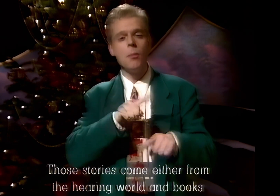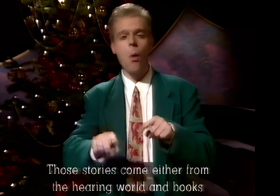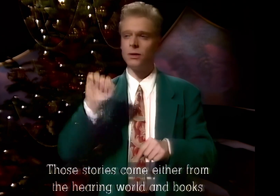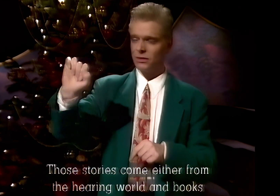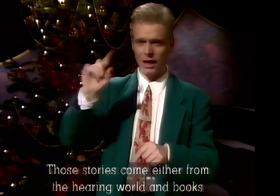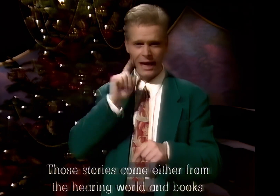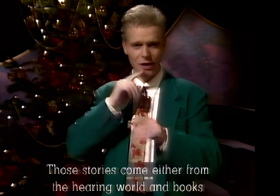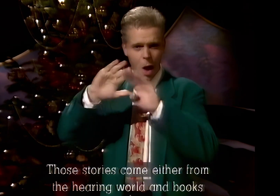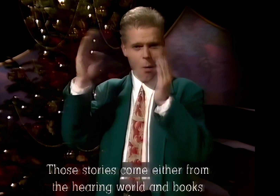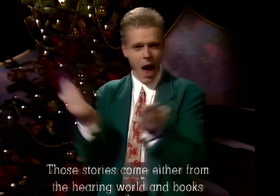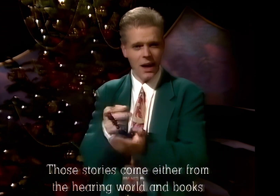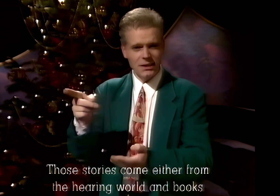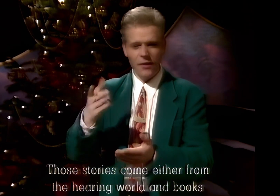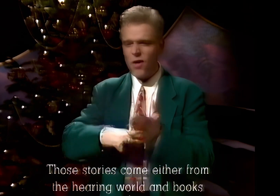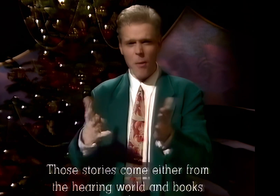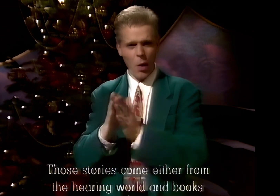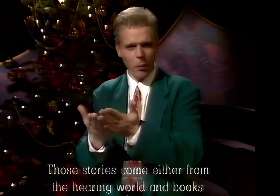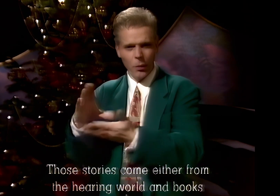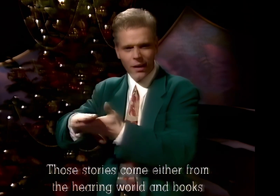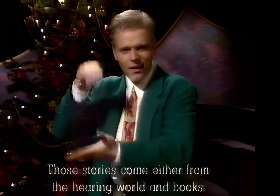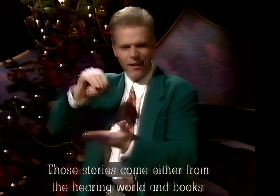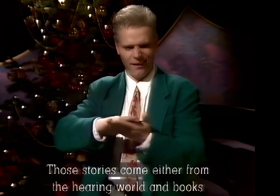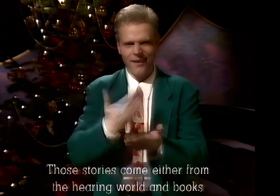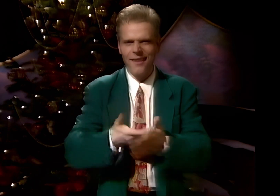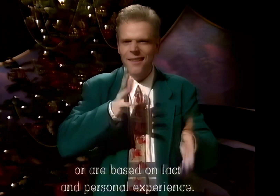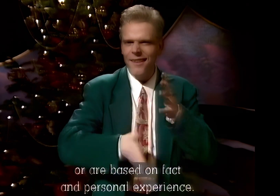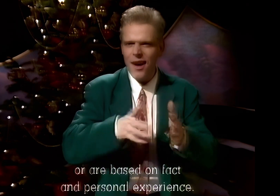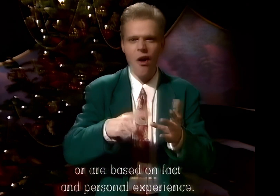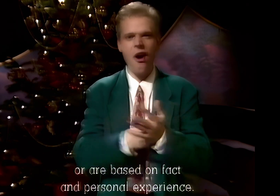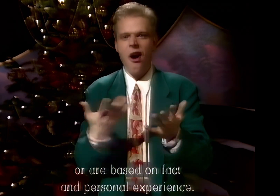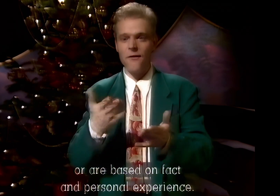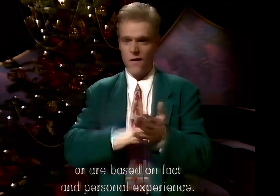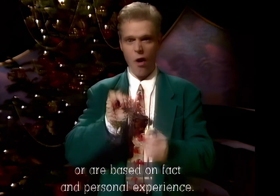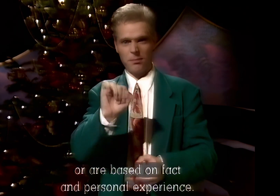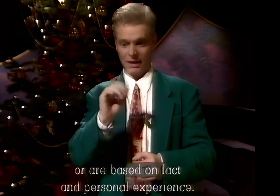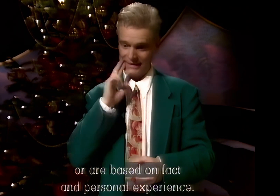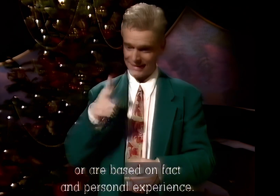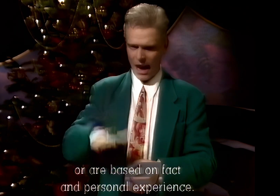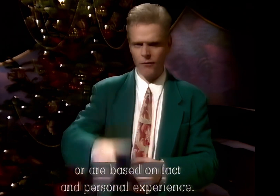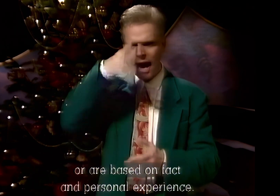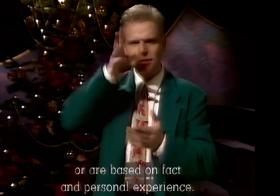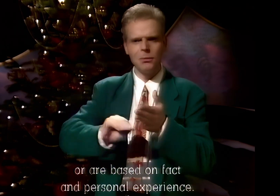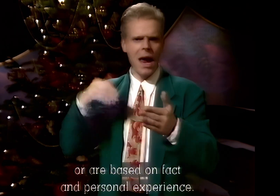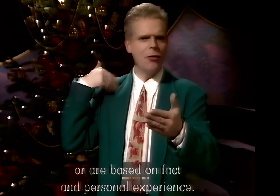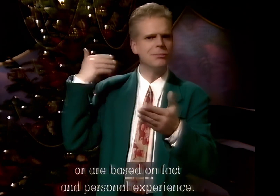Those stories come either from the hearing world and books, or are based on fact and personal